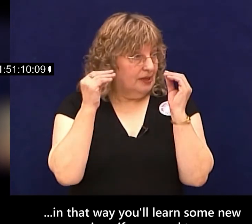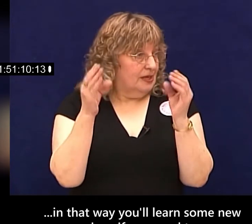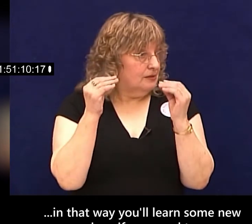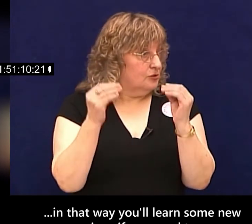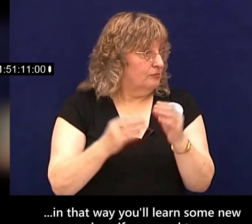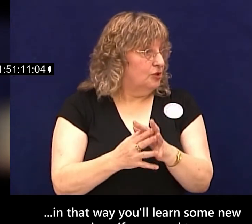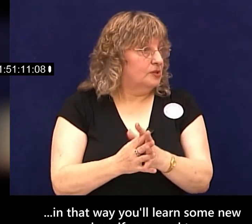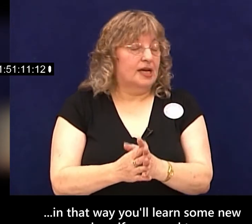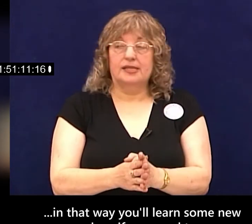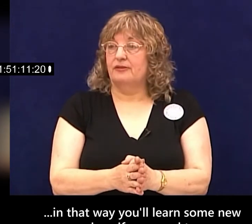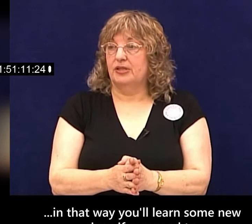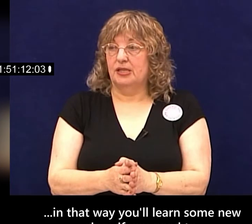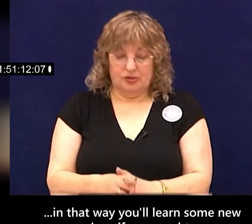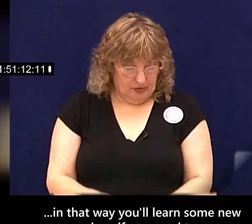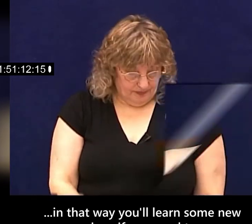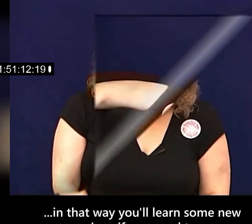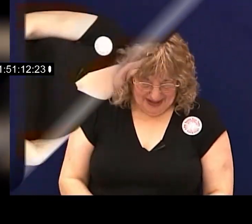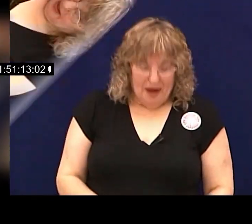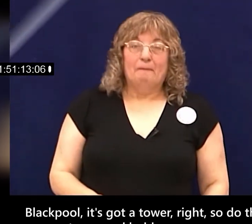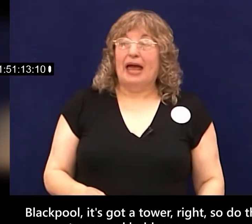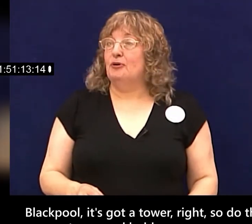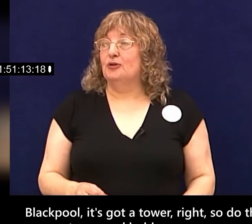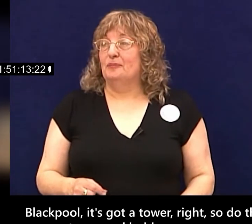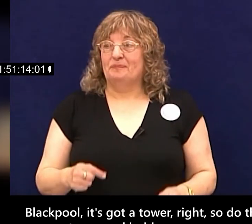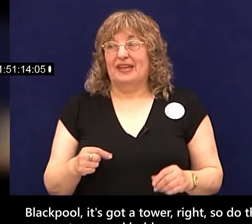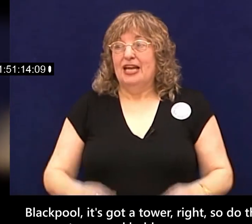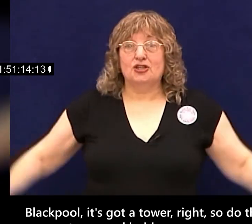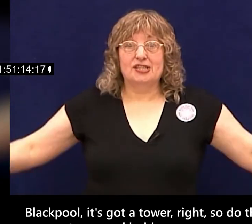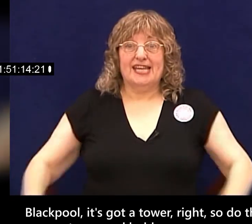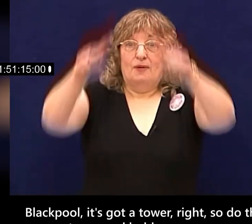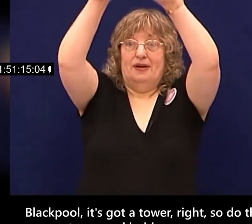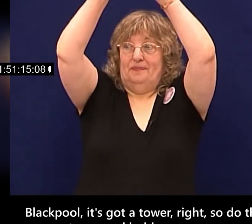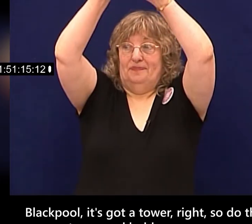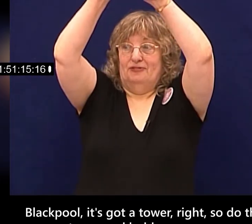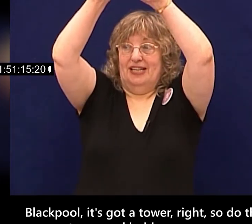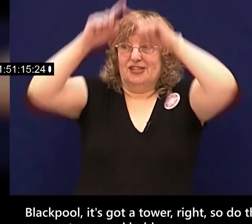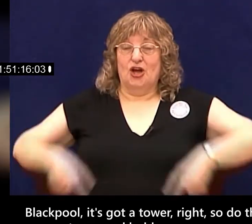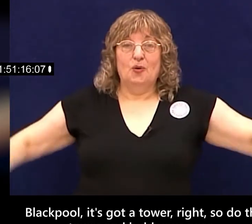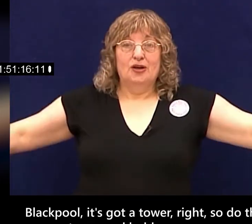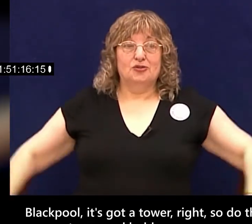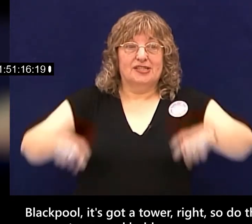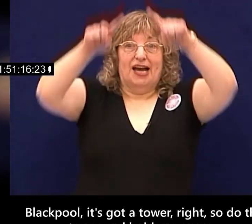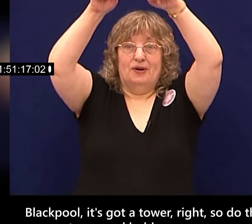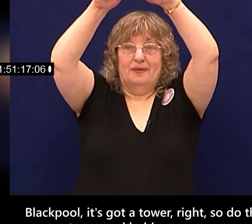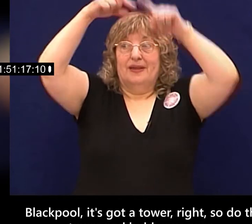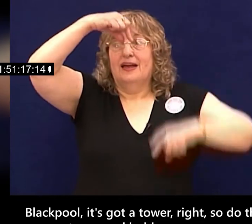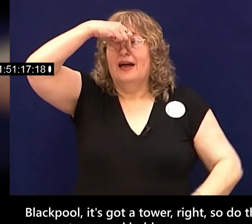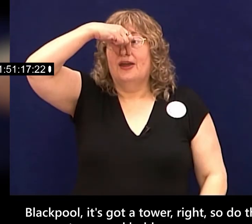learn some new signs if you need to do. Right, Blackpool, it's got a tower, right? So do the tower and hold